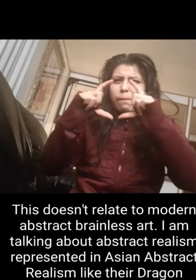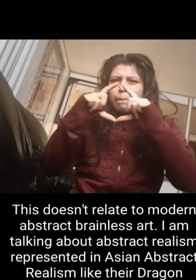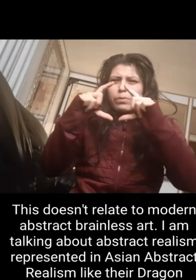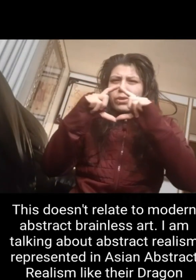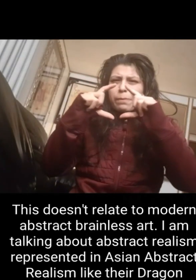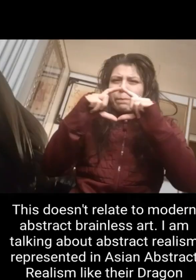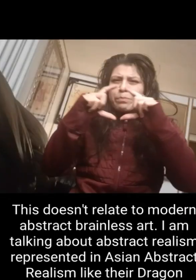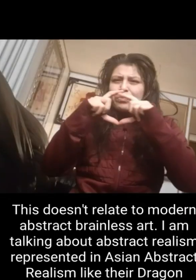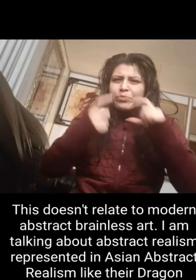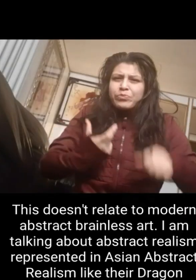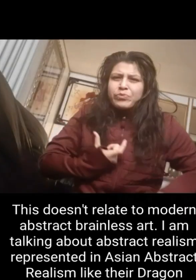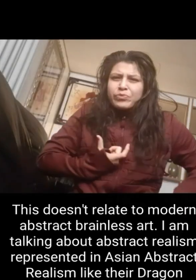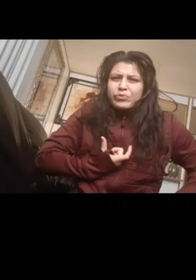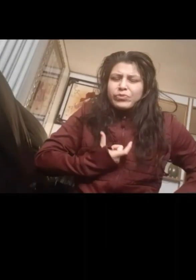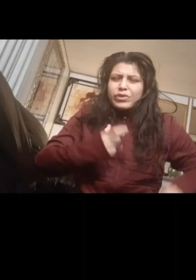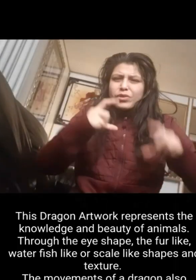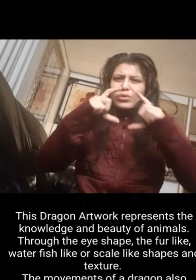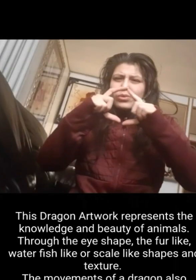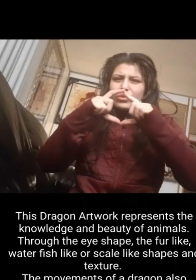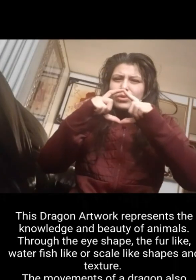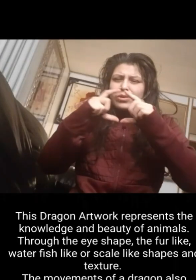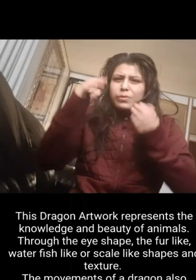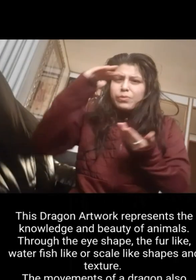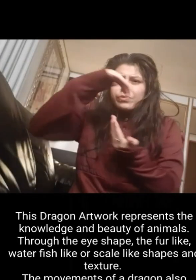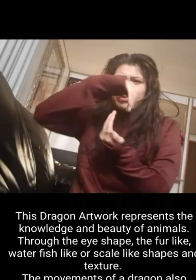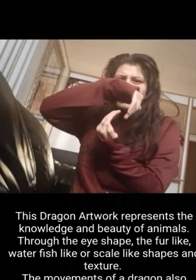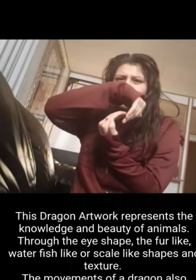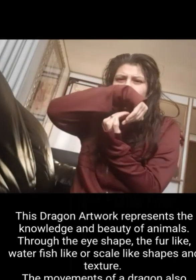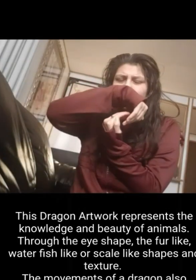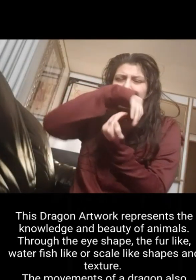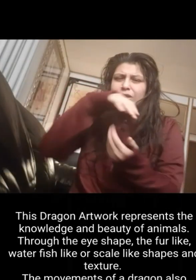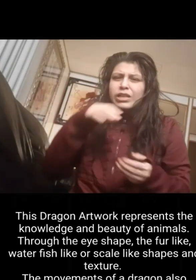And I'm discussing Asian culture.